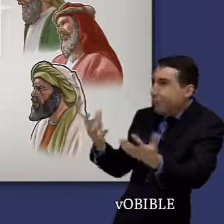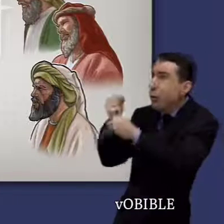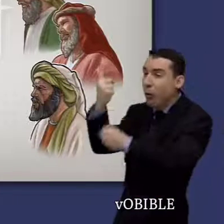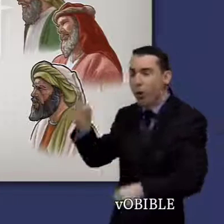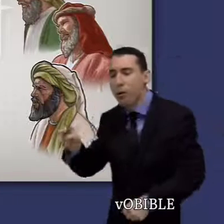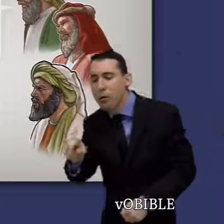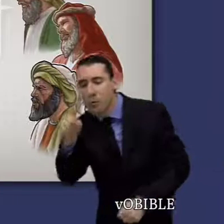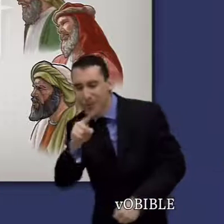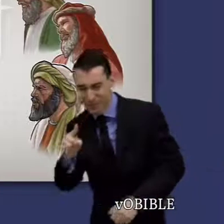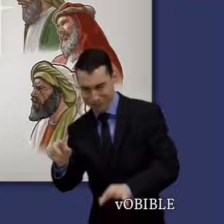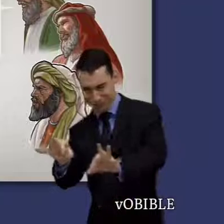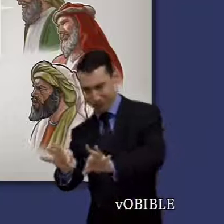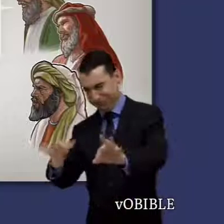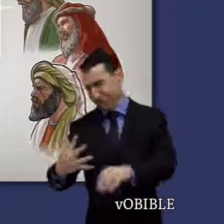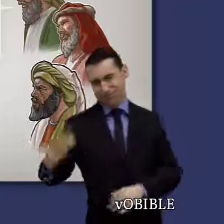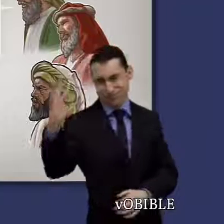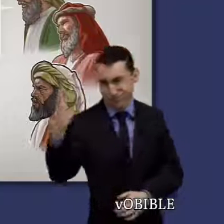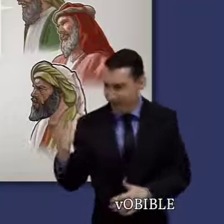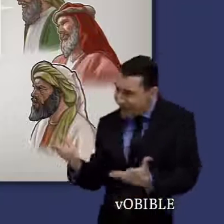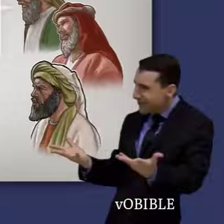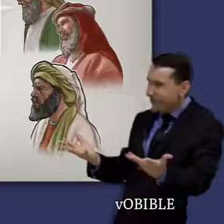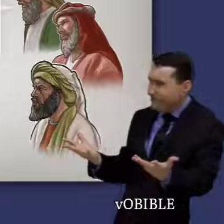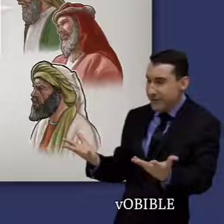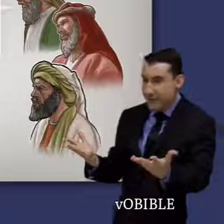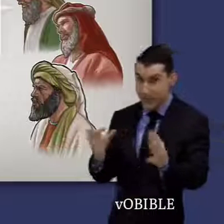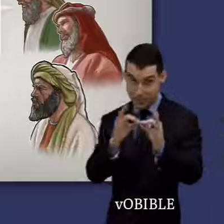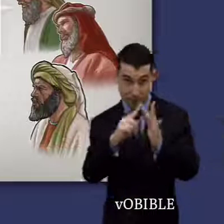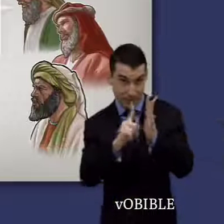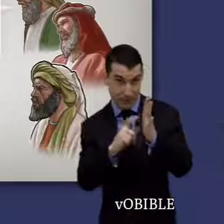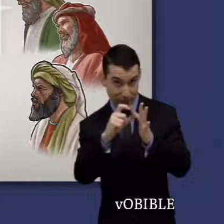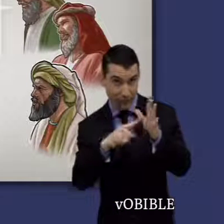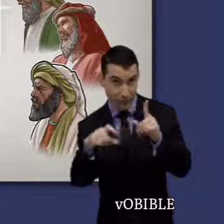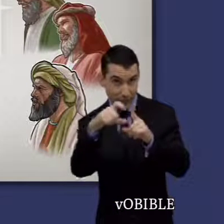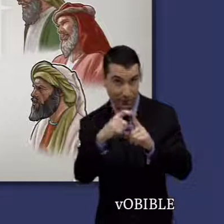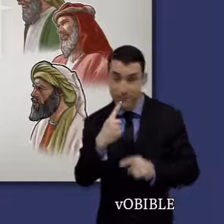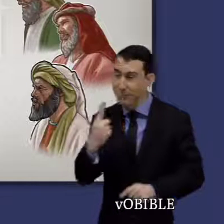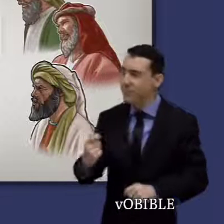Eliphaz ridiculed Job's integrity and implied that man is useless to God.